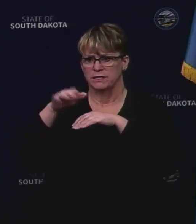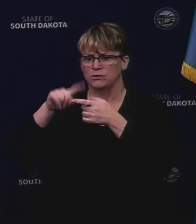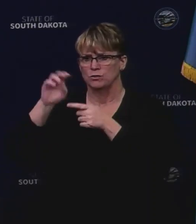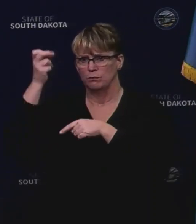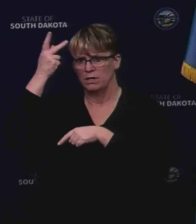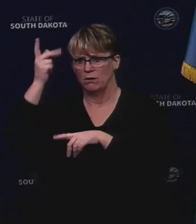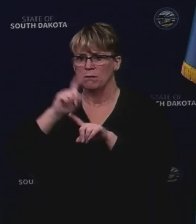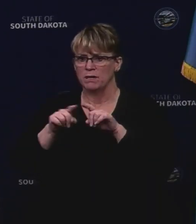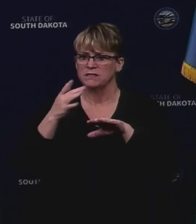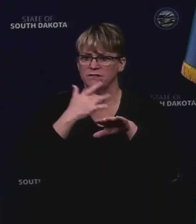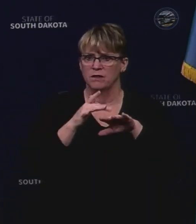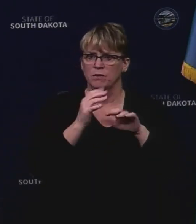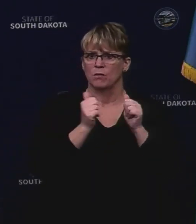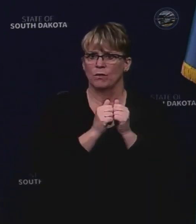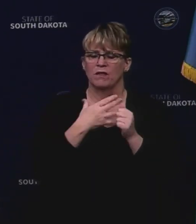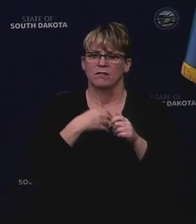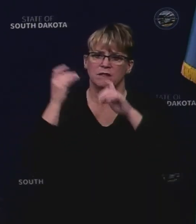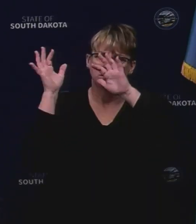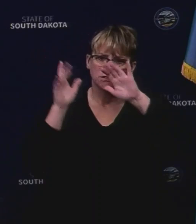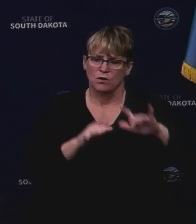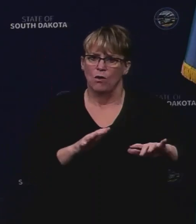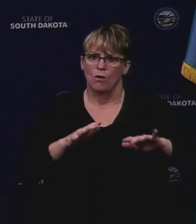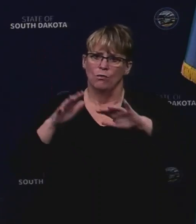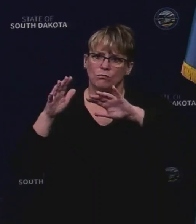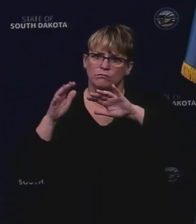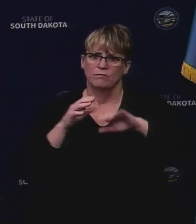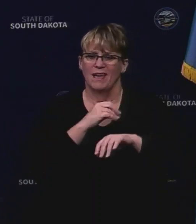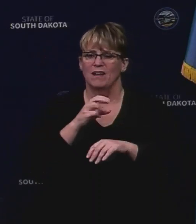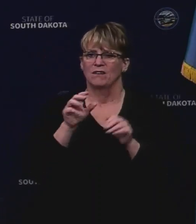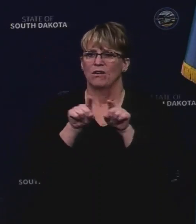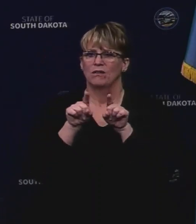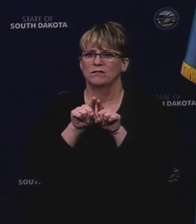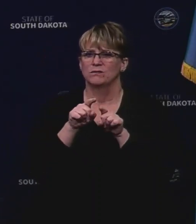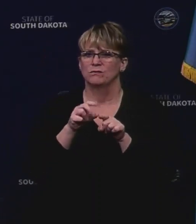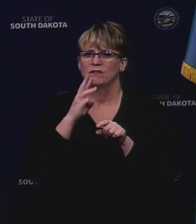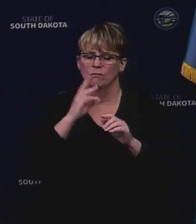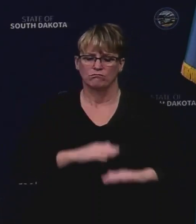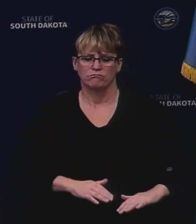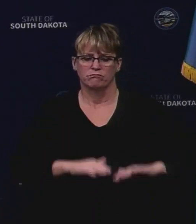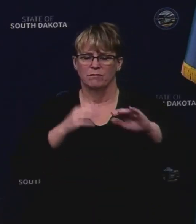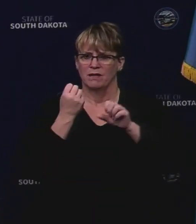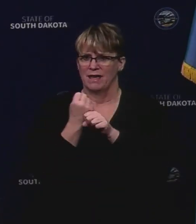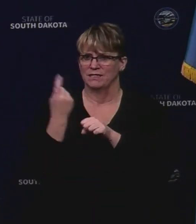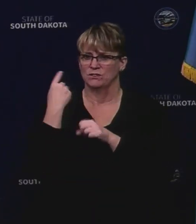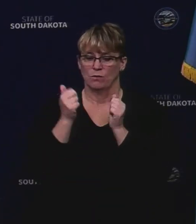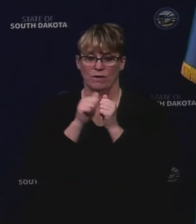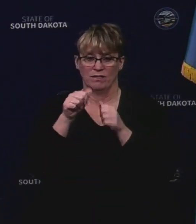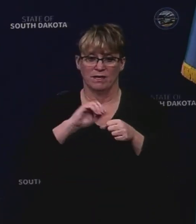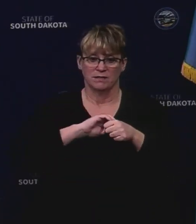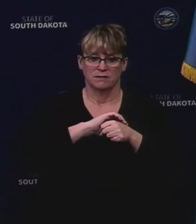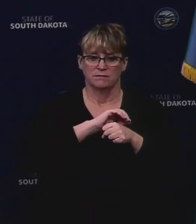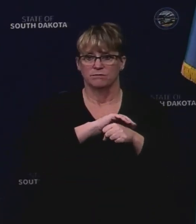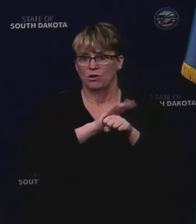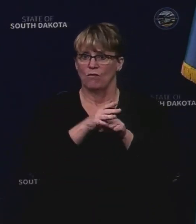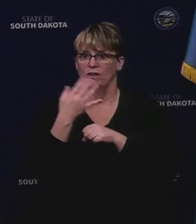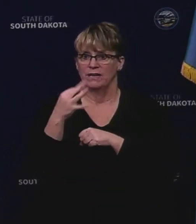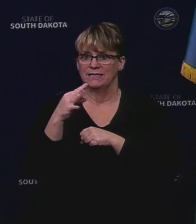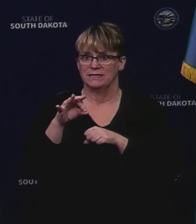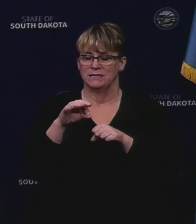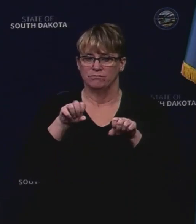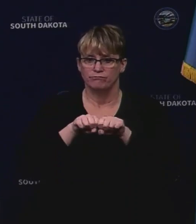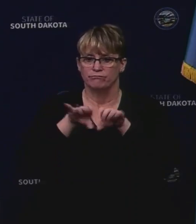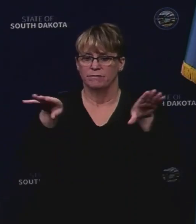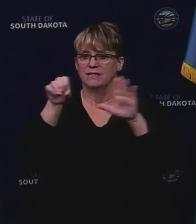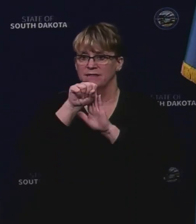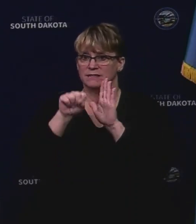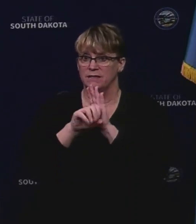made it available to them during snowstorms, during the flooding last year, and during this virus and the spread of COVID-19 across the state of